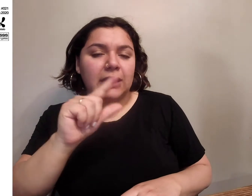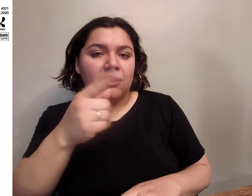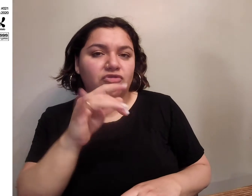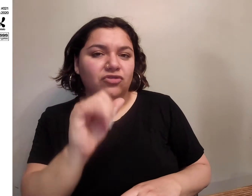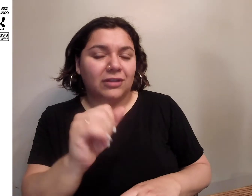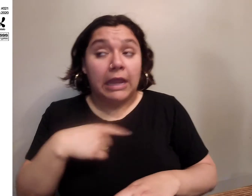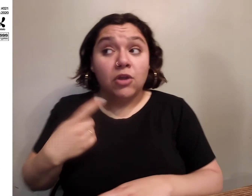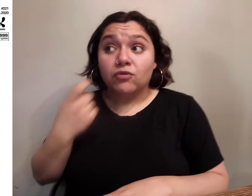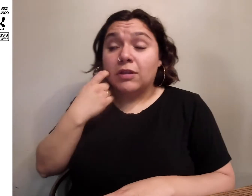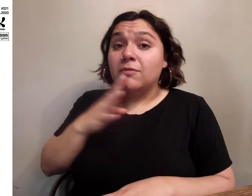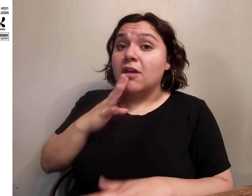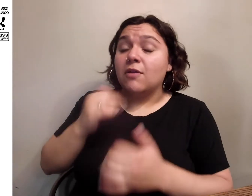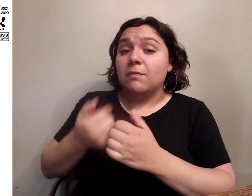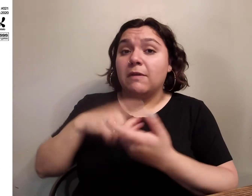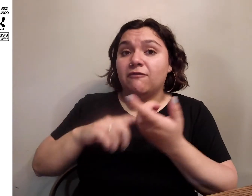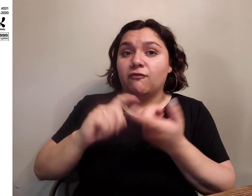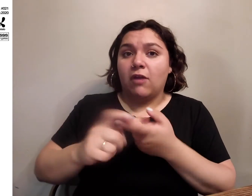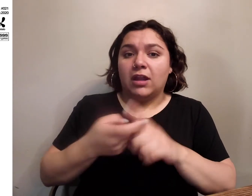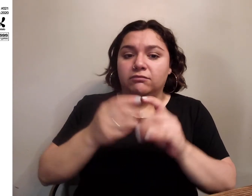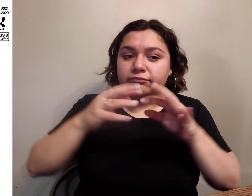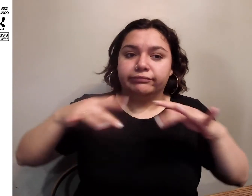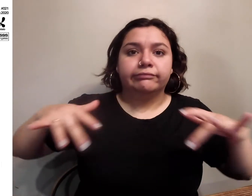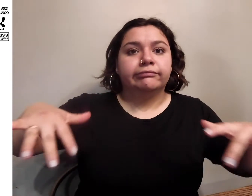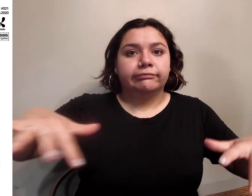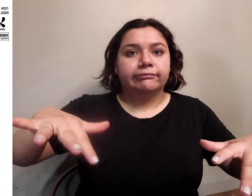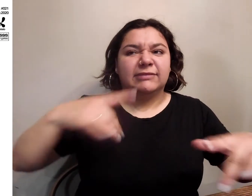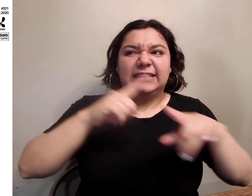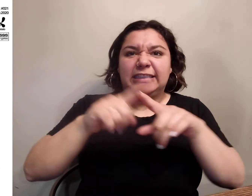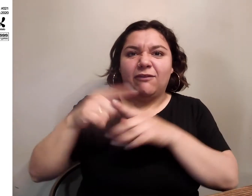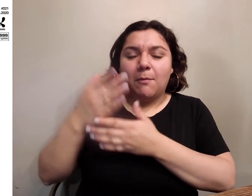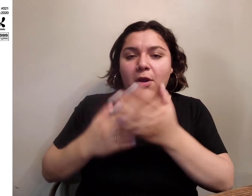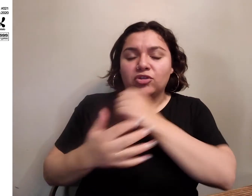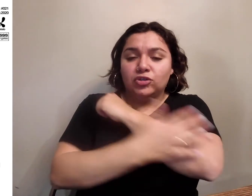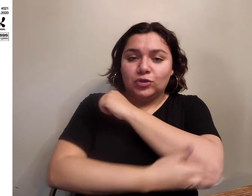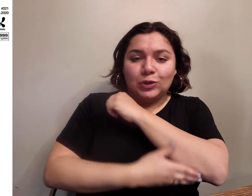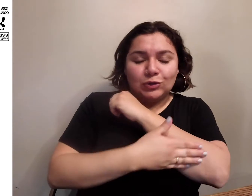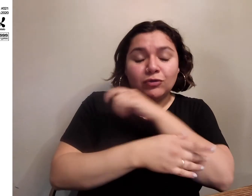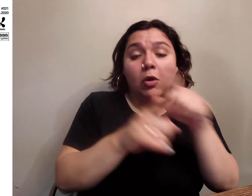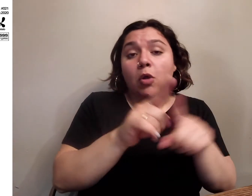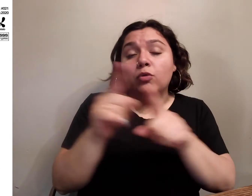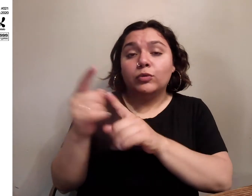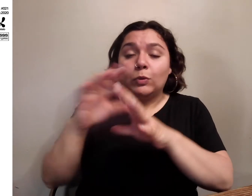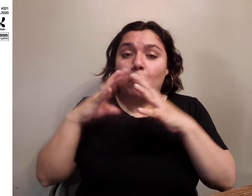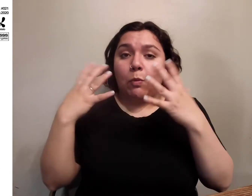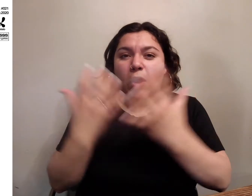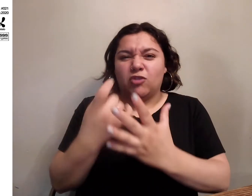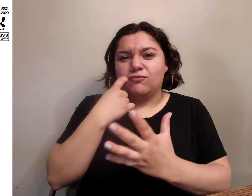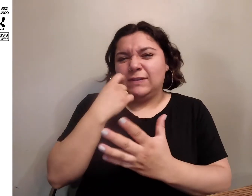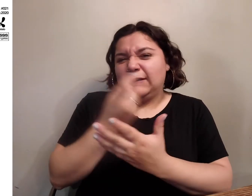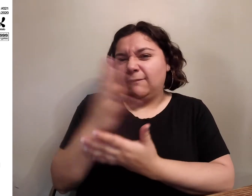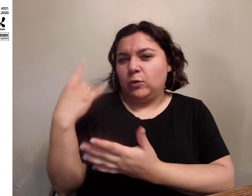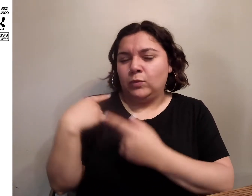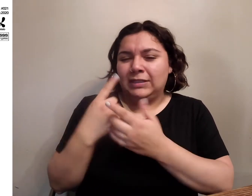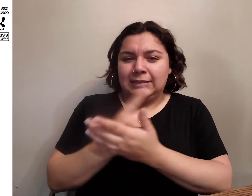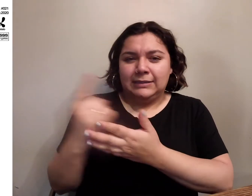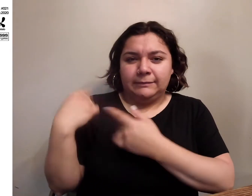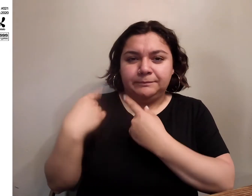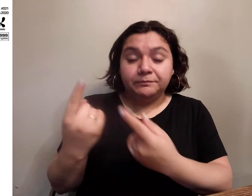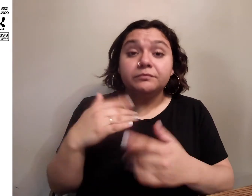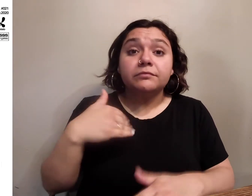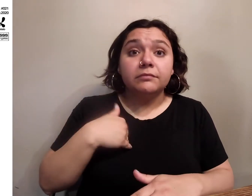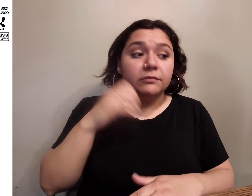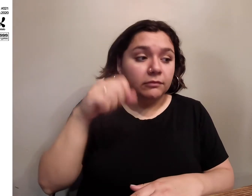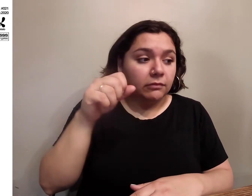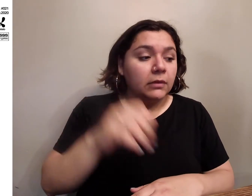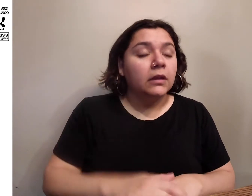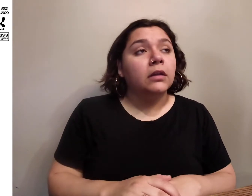friends from all over the country and world in the last few weeks, because there is something